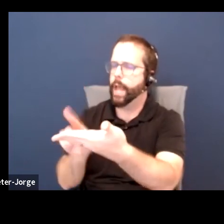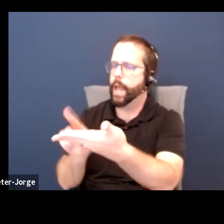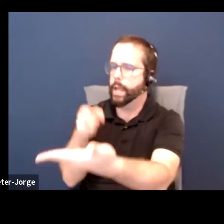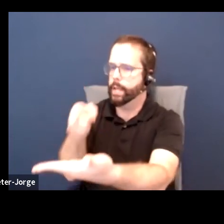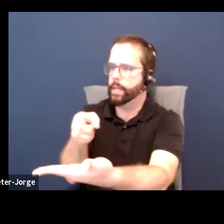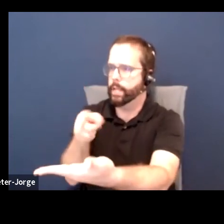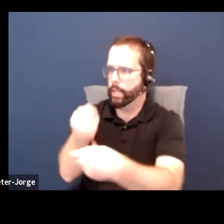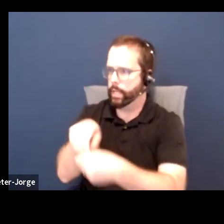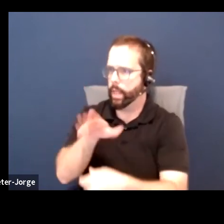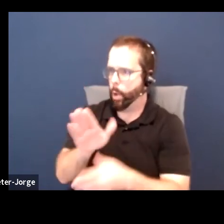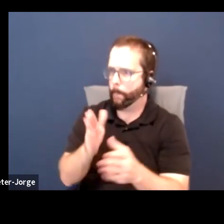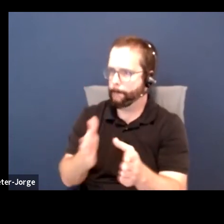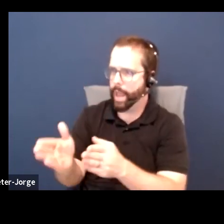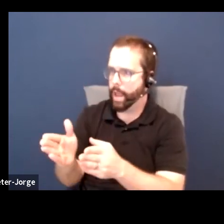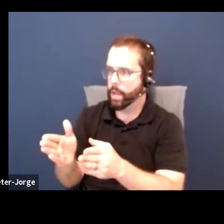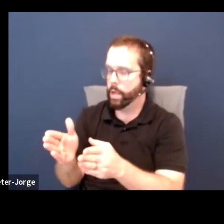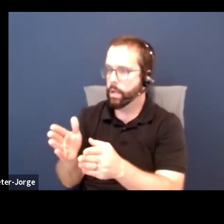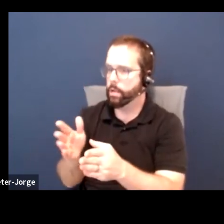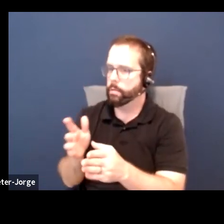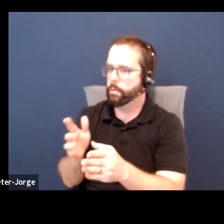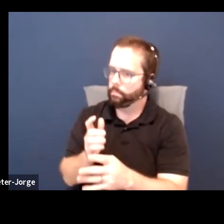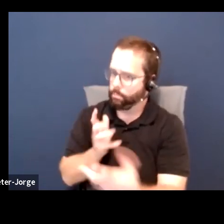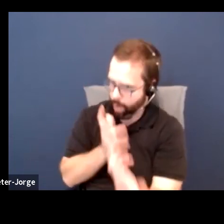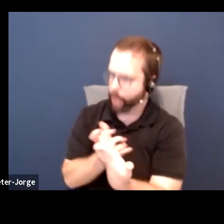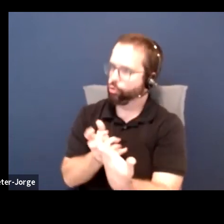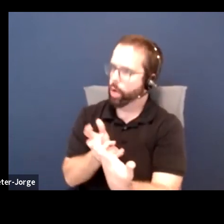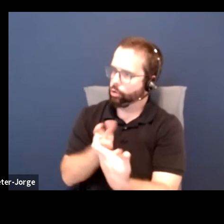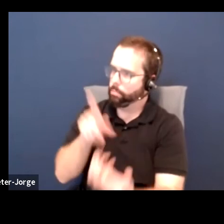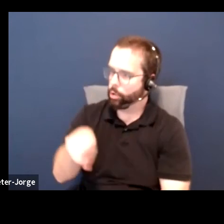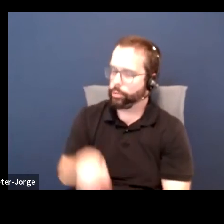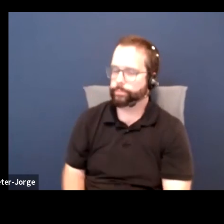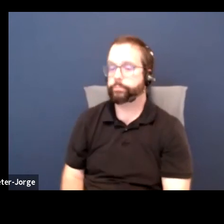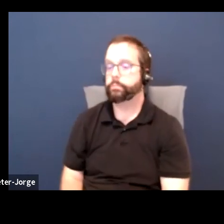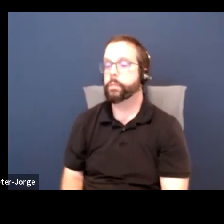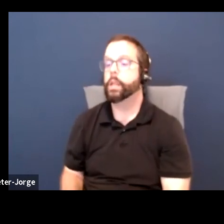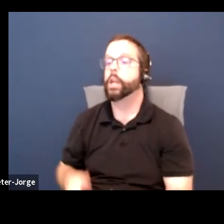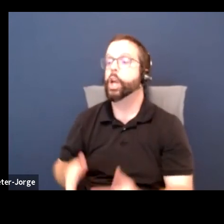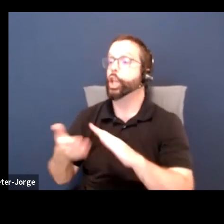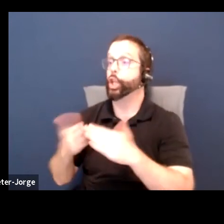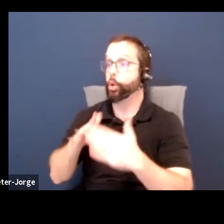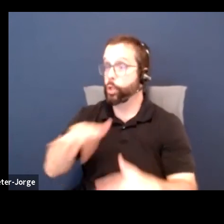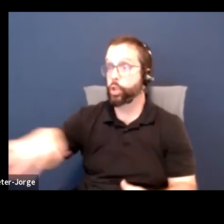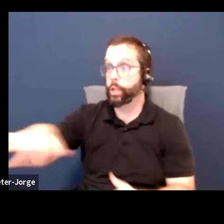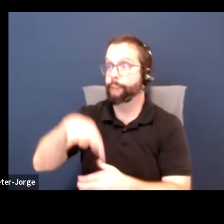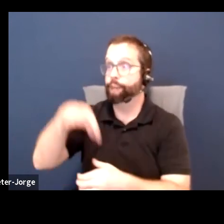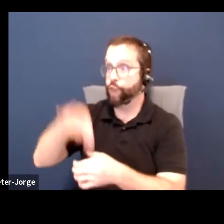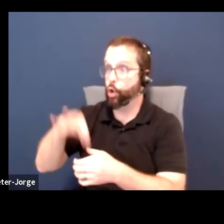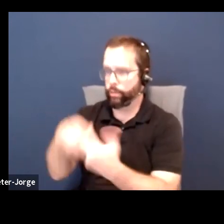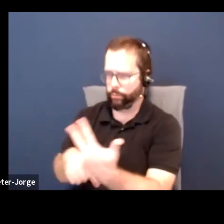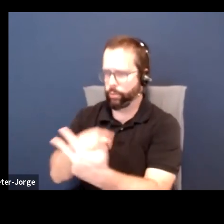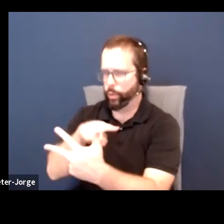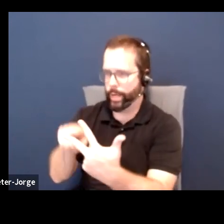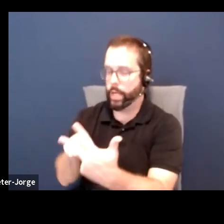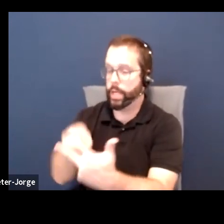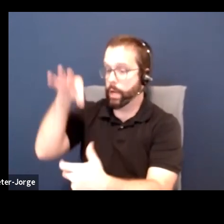This one, the community voted, and there were 3 different options. This was the option that the community thought was the